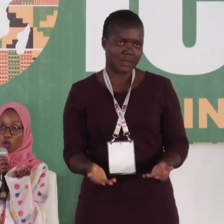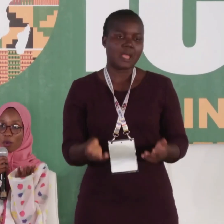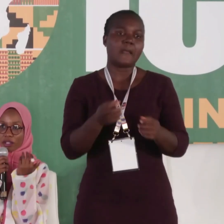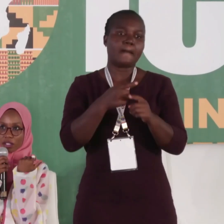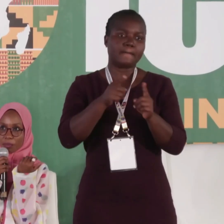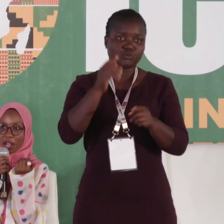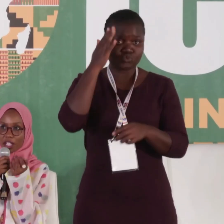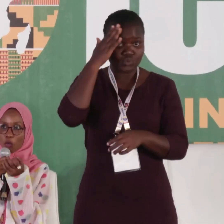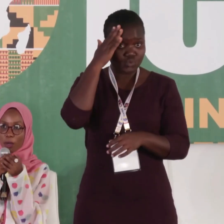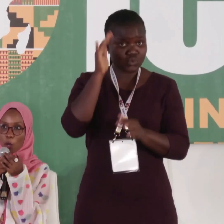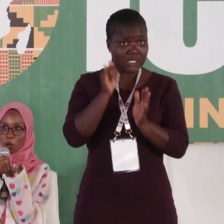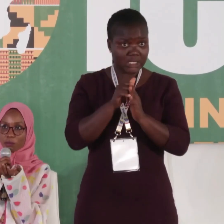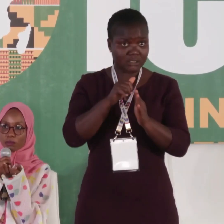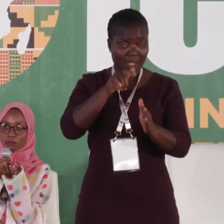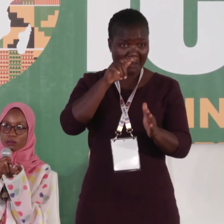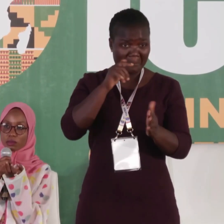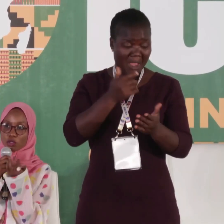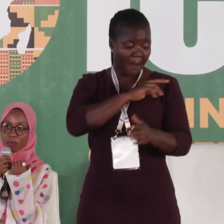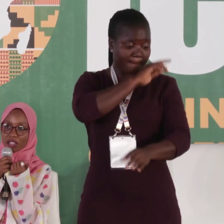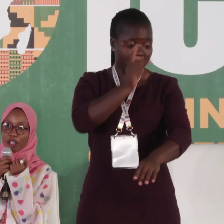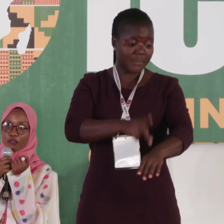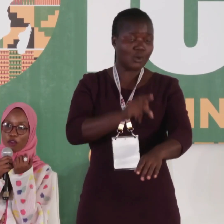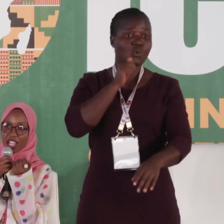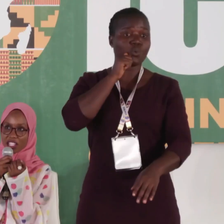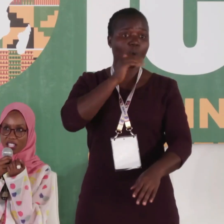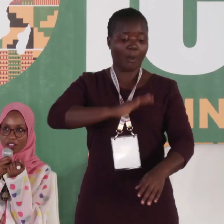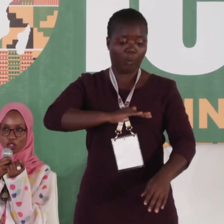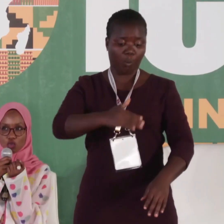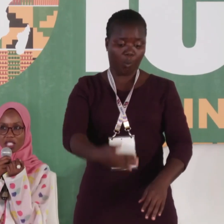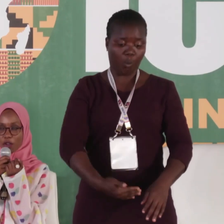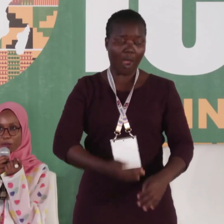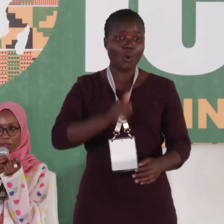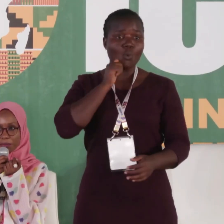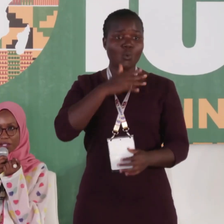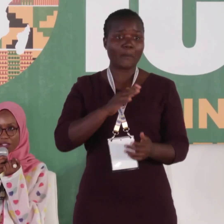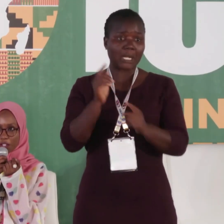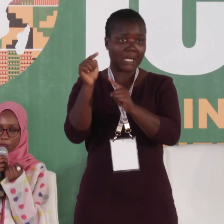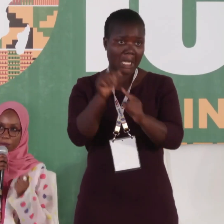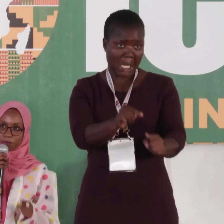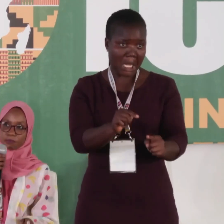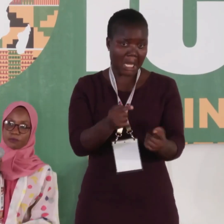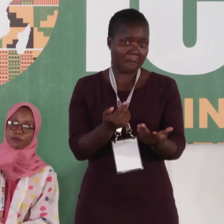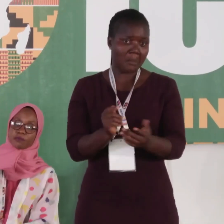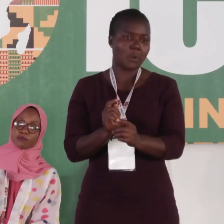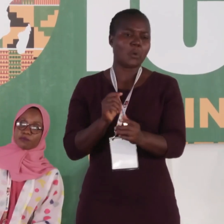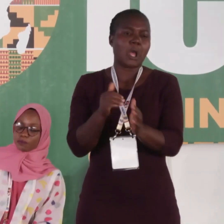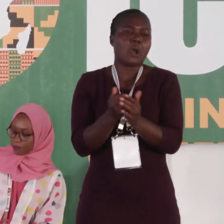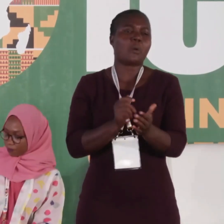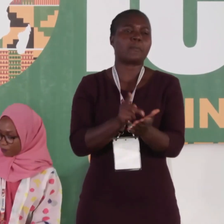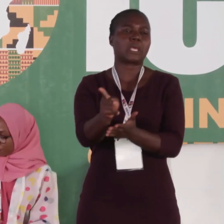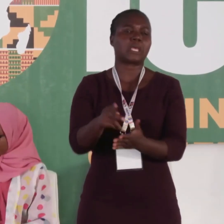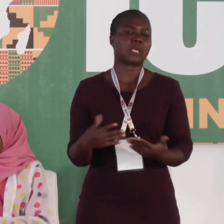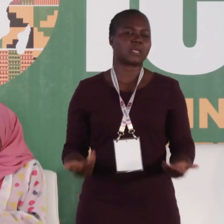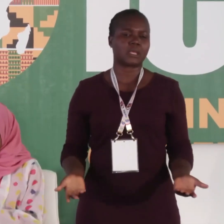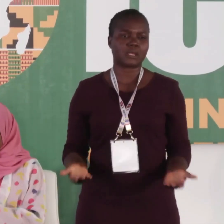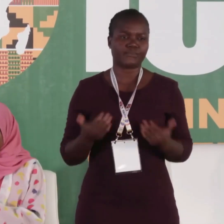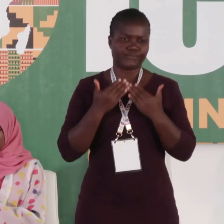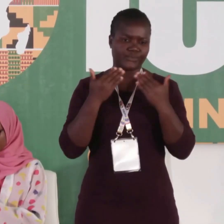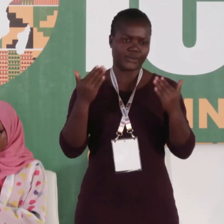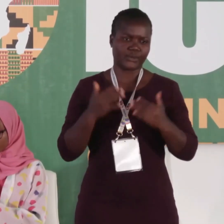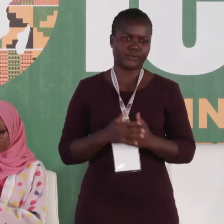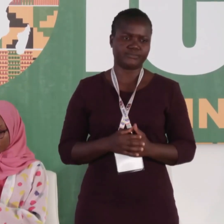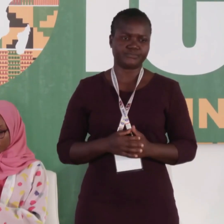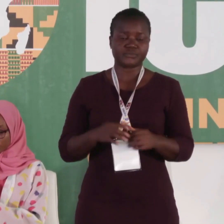usual when this pregnant woman come to meet them for any services. So they are not being paid. Thank you. Okay, thank you very much. But